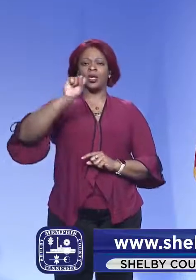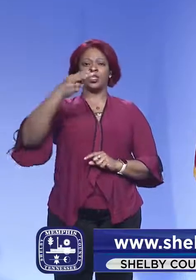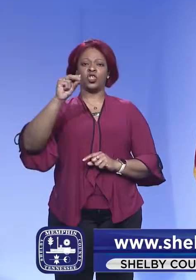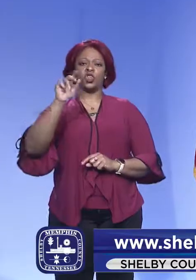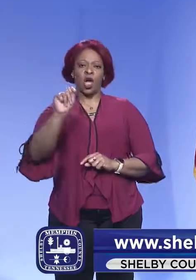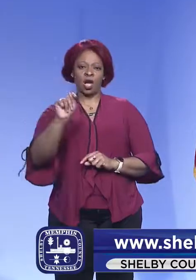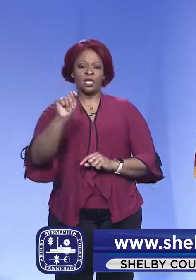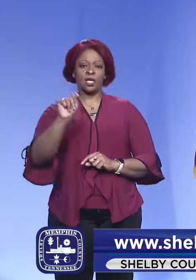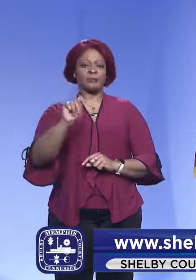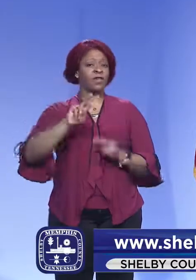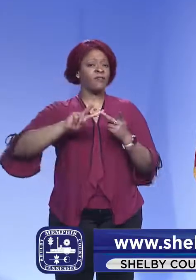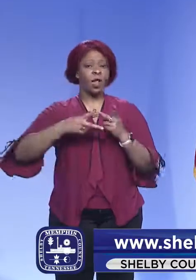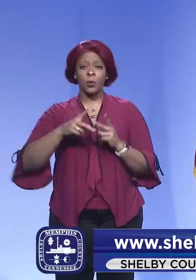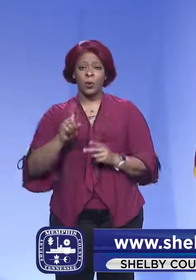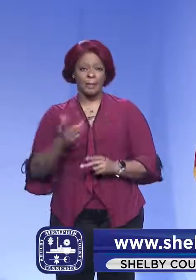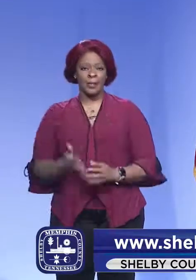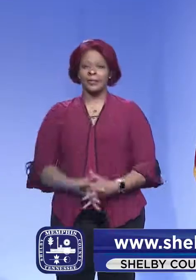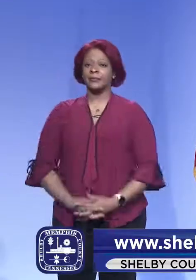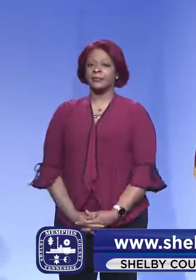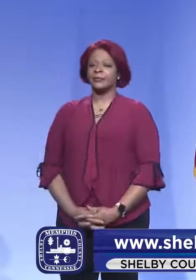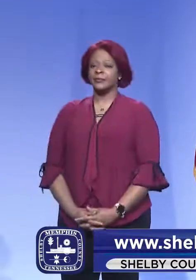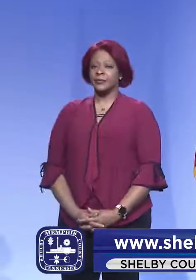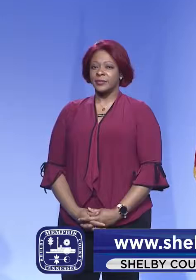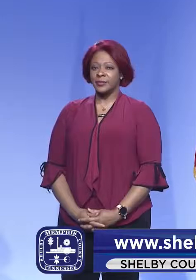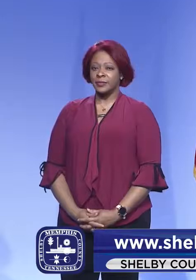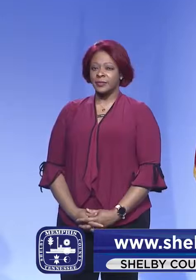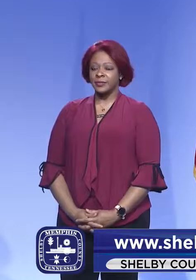901-222-SHOT. And your follow-up, please?